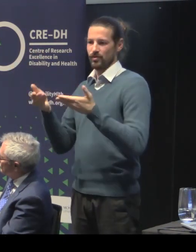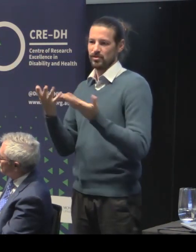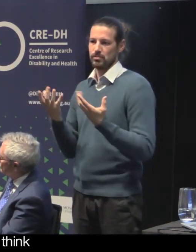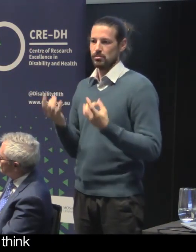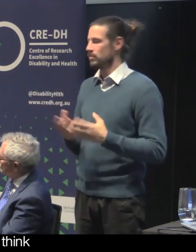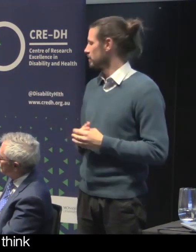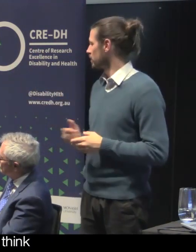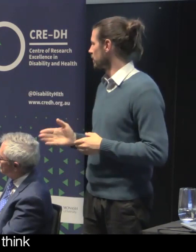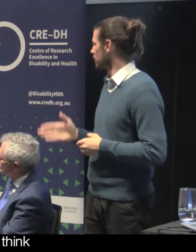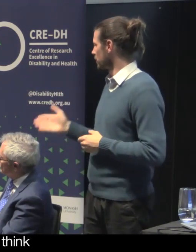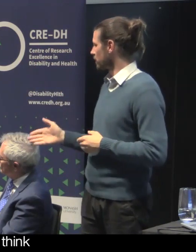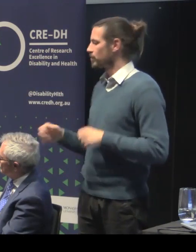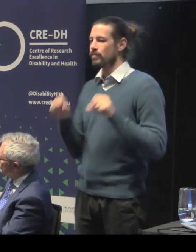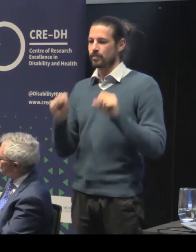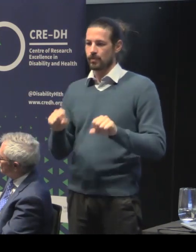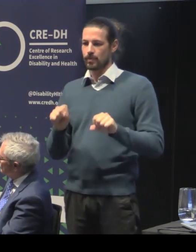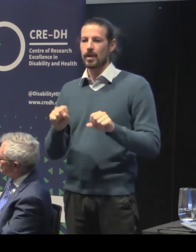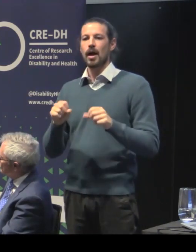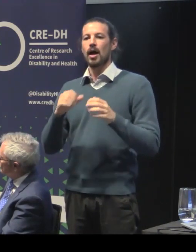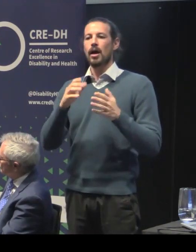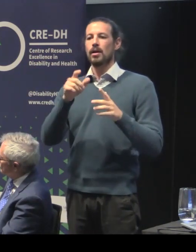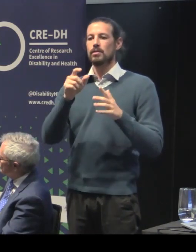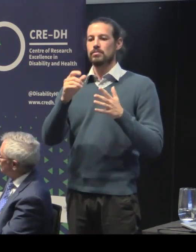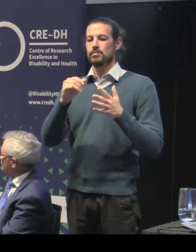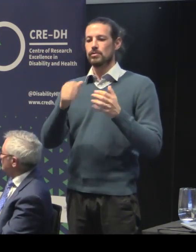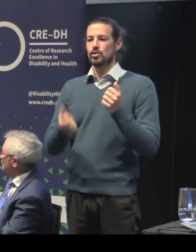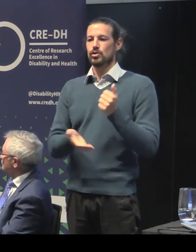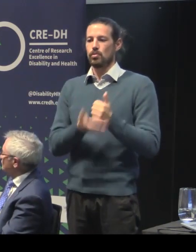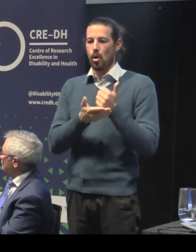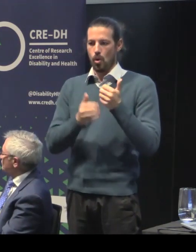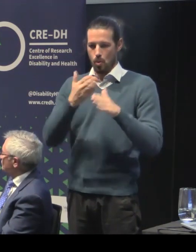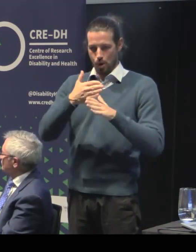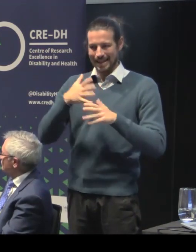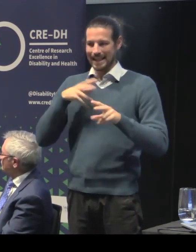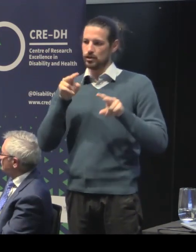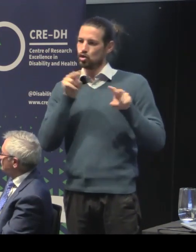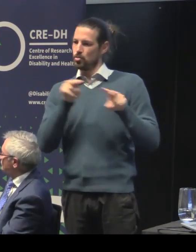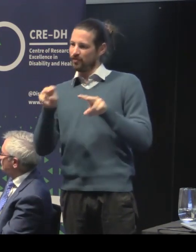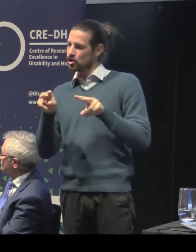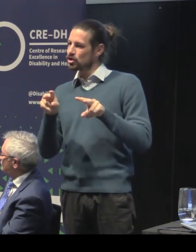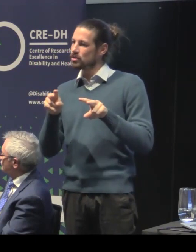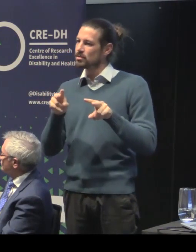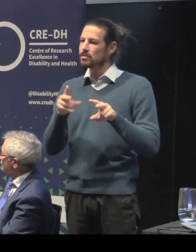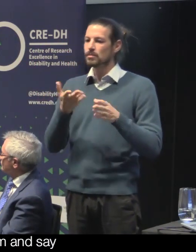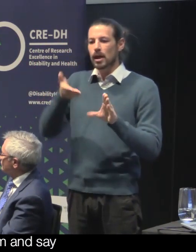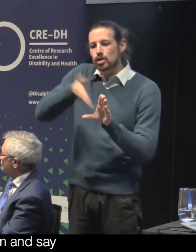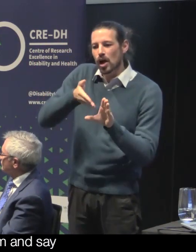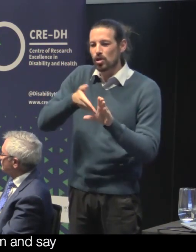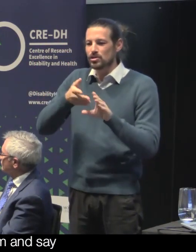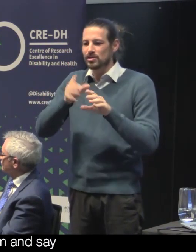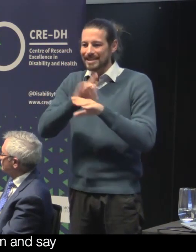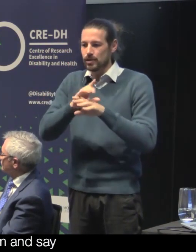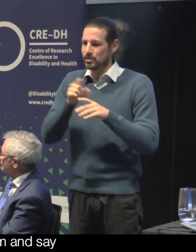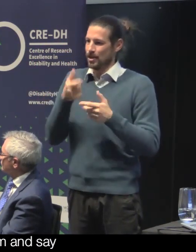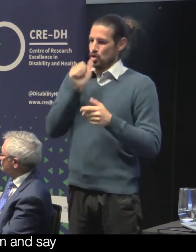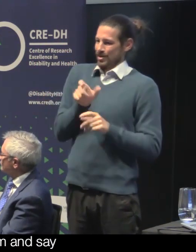that support workers might need supervision. Supervision is a term that a psychologist or counsellor would use. It's somebody to debrief them, really. Somebody to